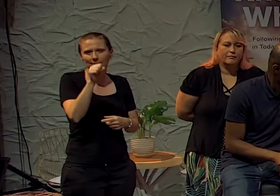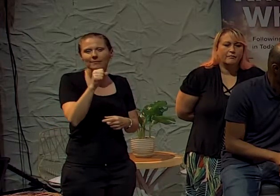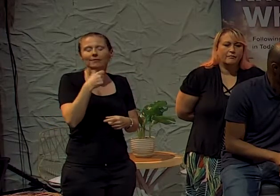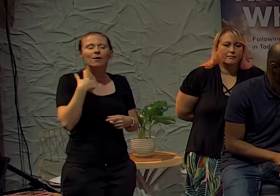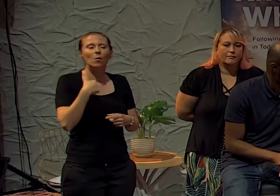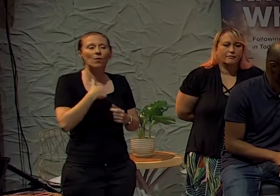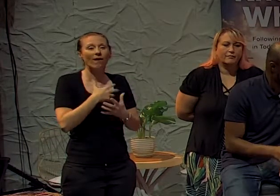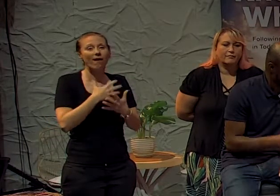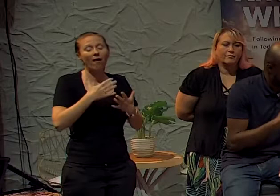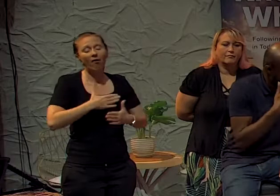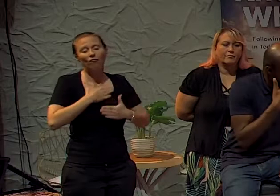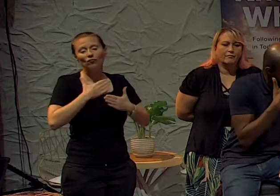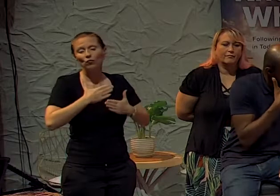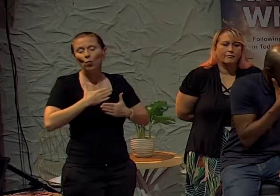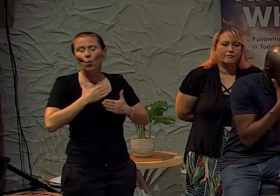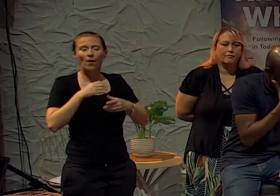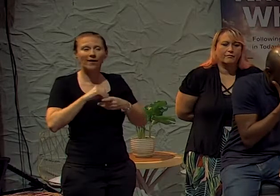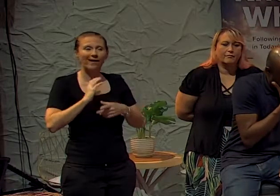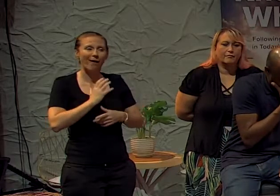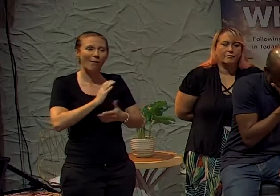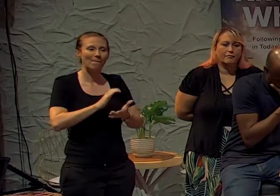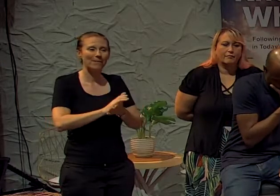our marriage of giving. And